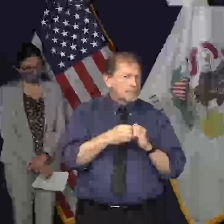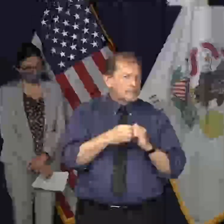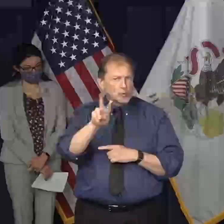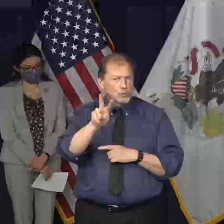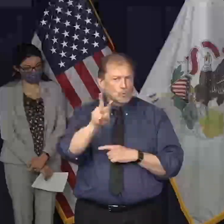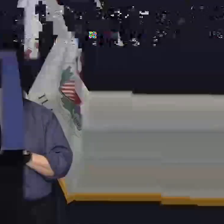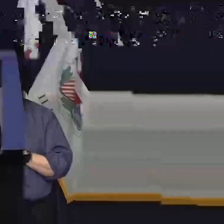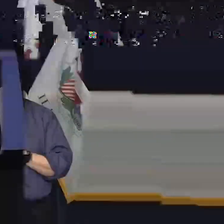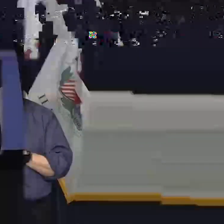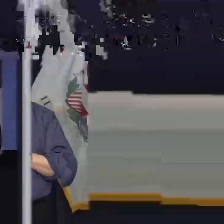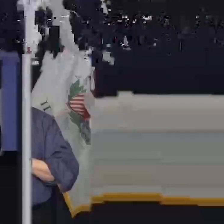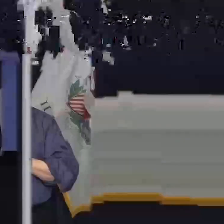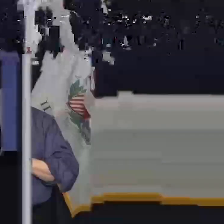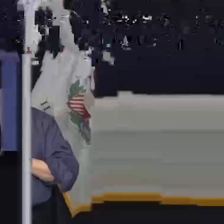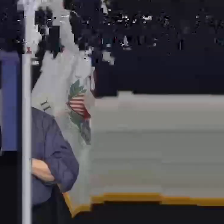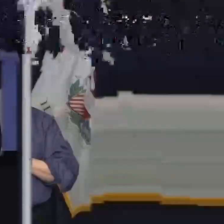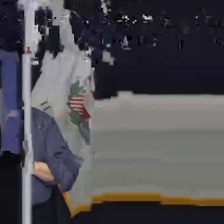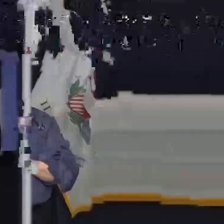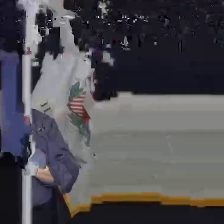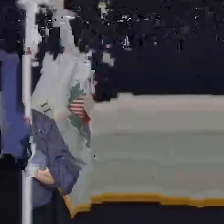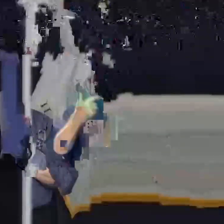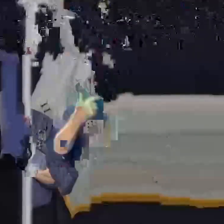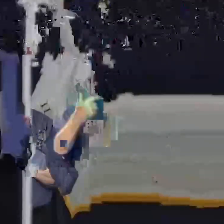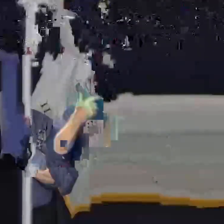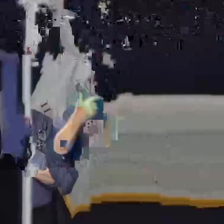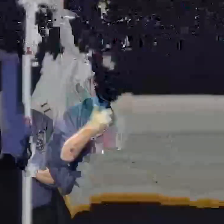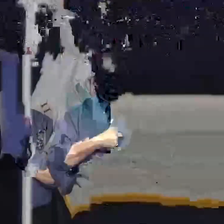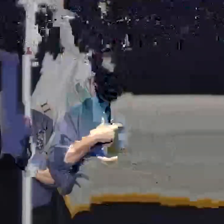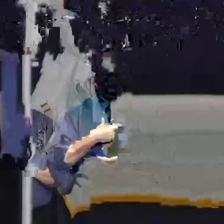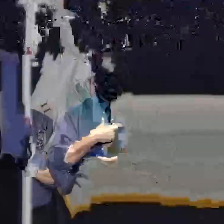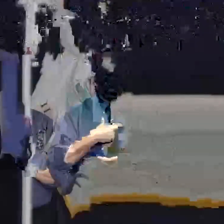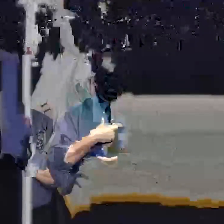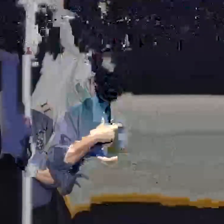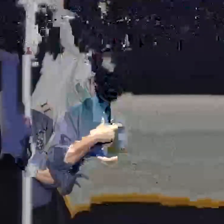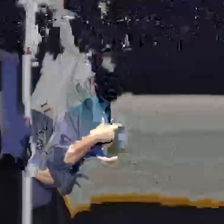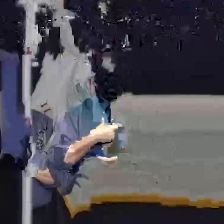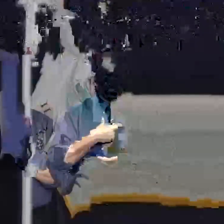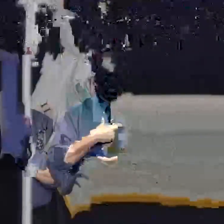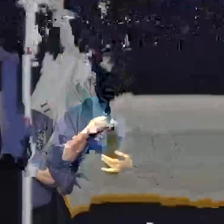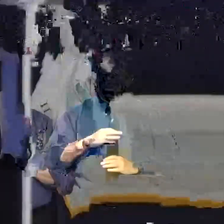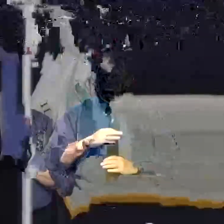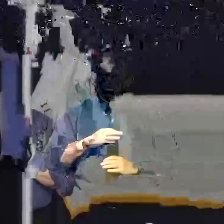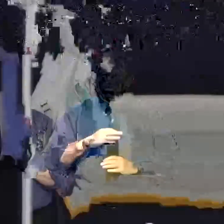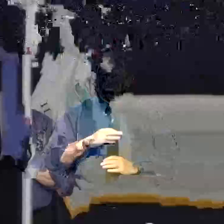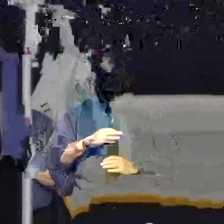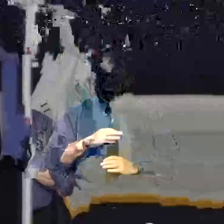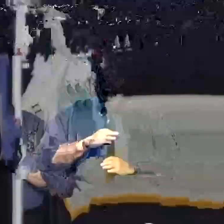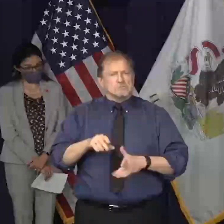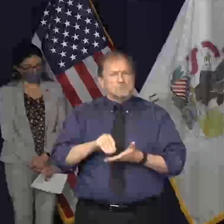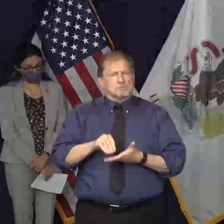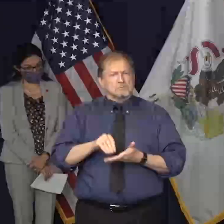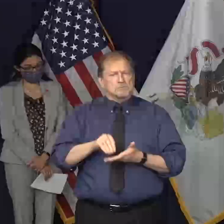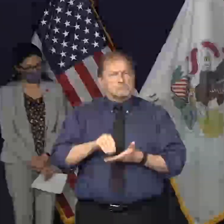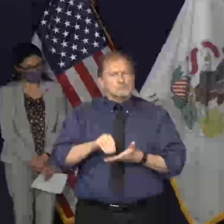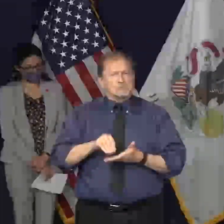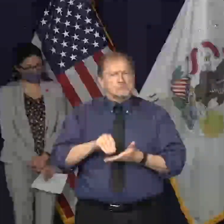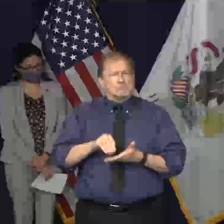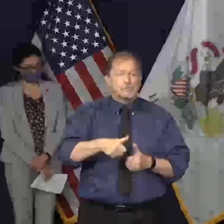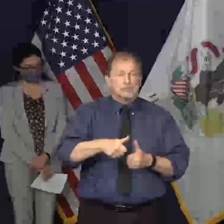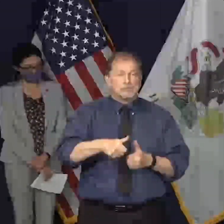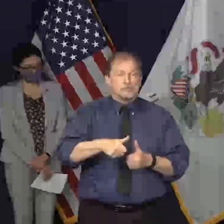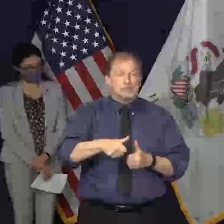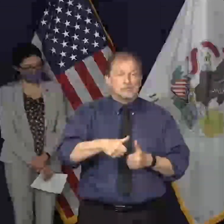312-423-9500. Feel free to call us. If we don't answer the phone, leave a message, we'll get back to you. Or send us a note at